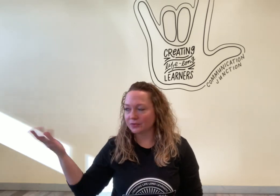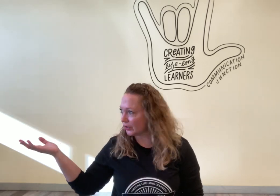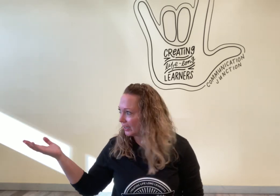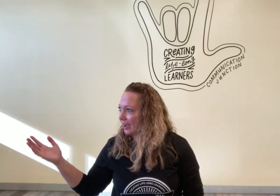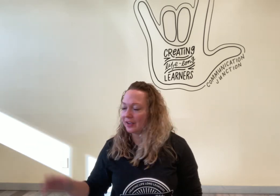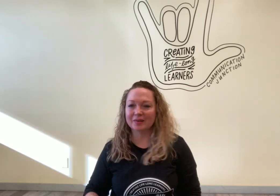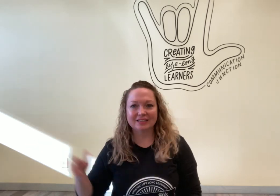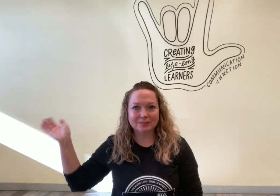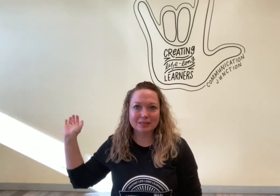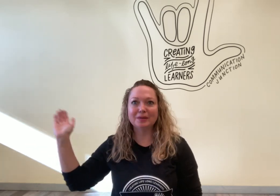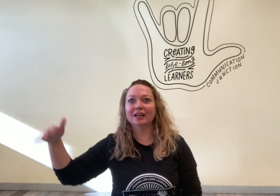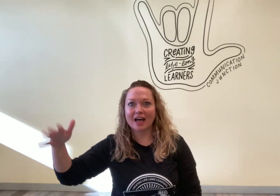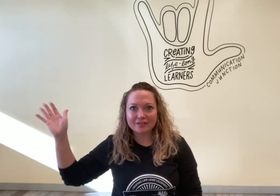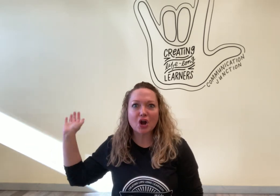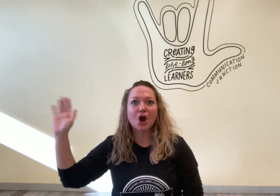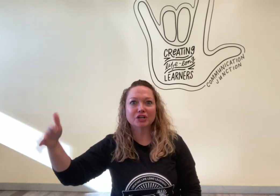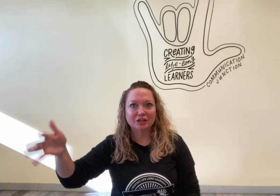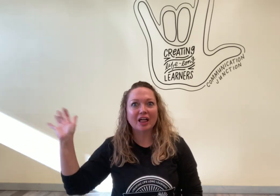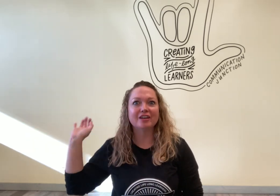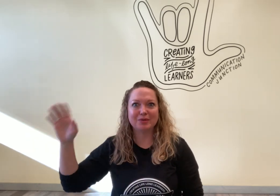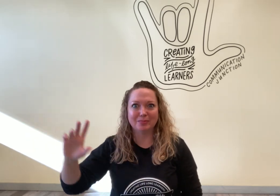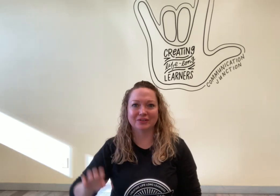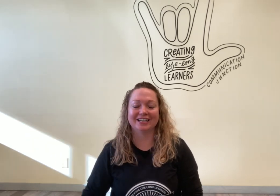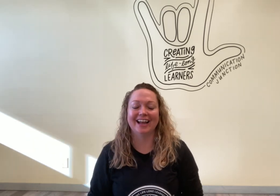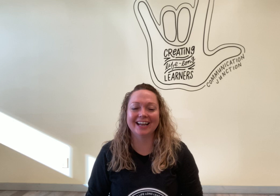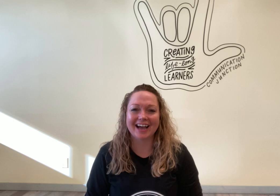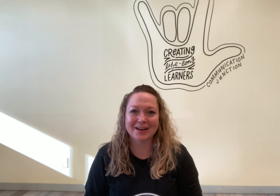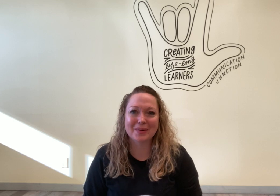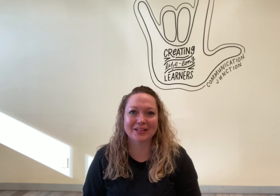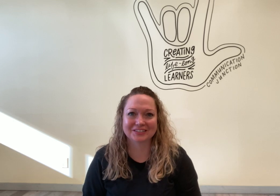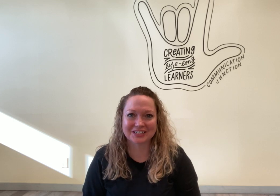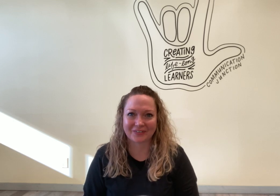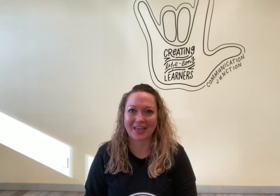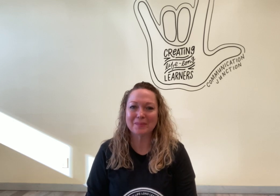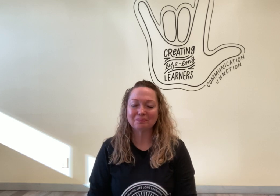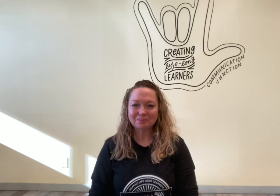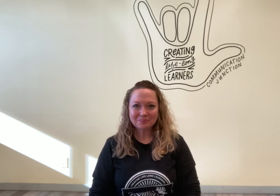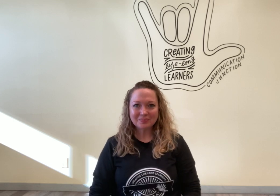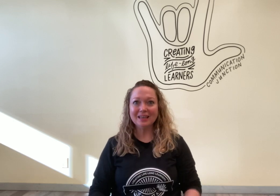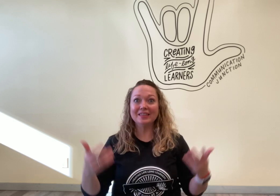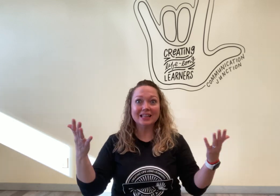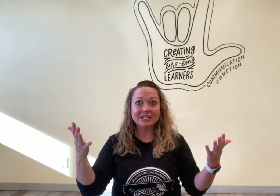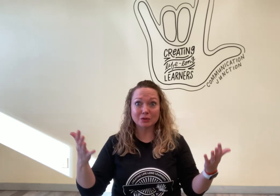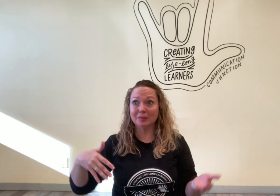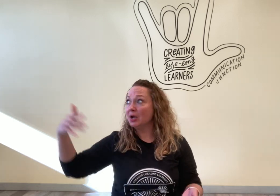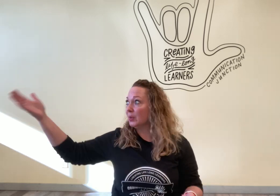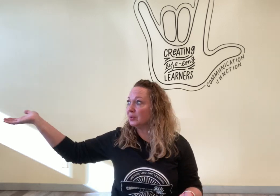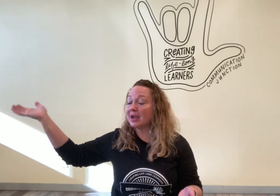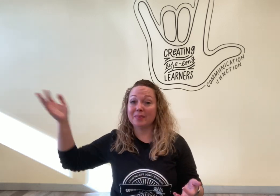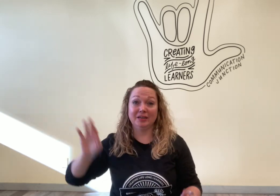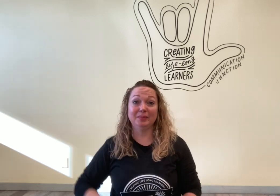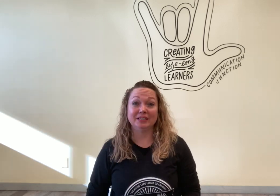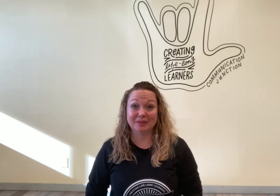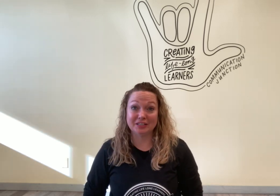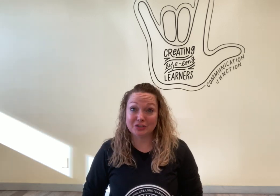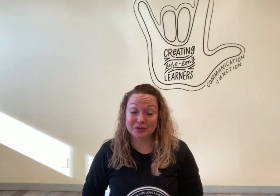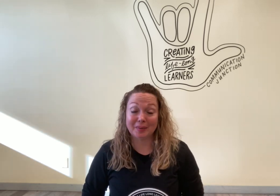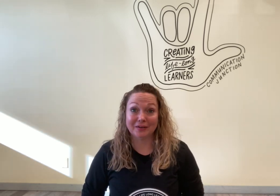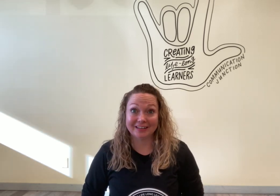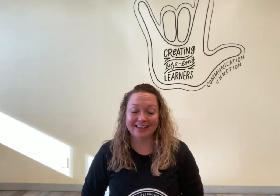looking out there, but it seems to be a lot of cars and a lot of people today. I apologize for that. In the classroom, we're right by a busy street apparently.